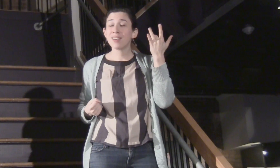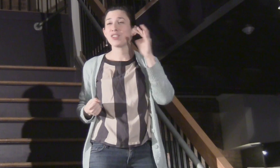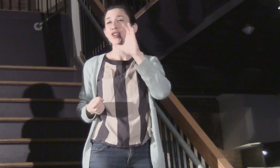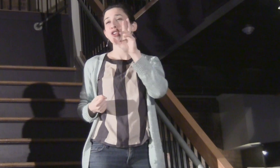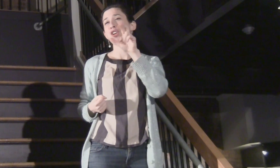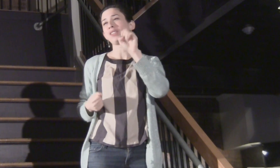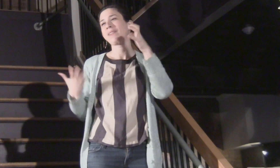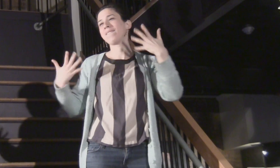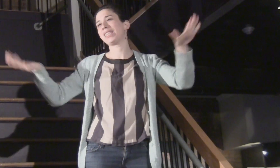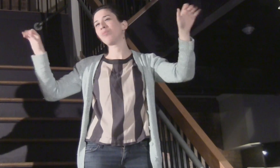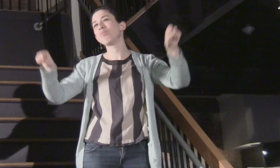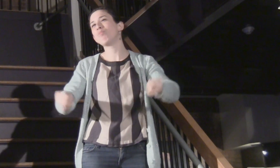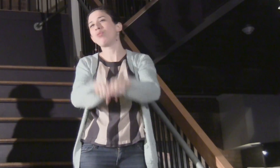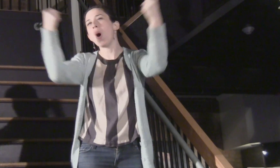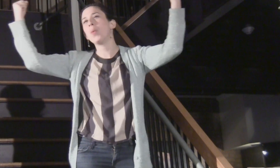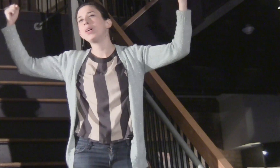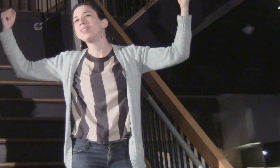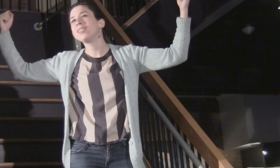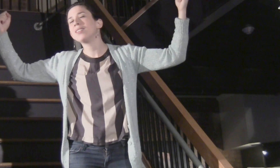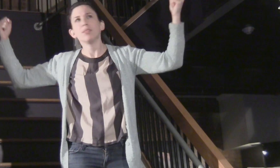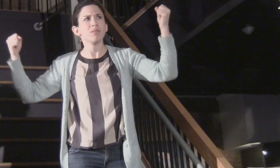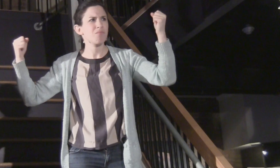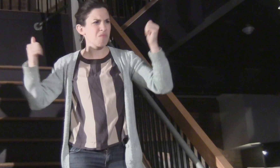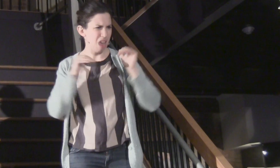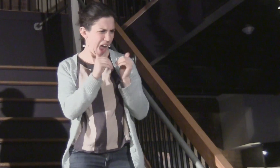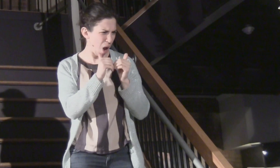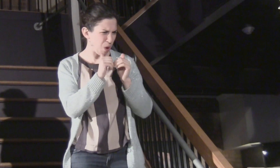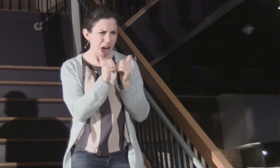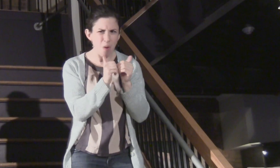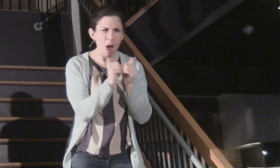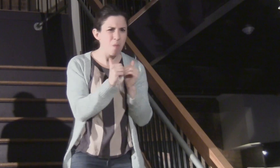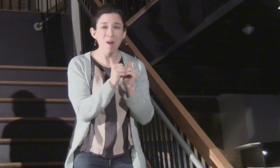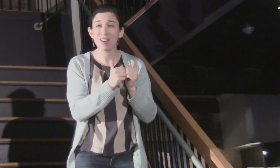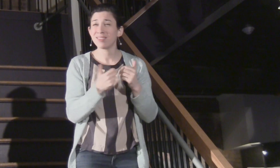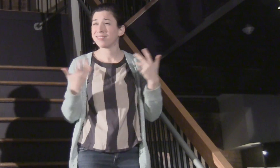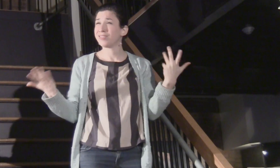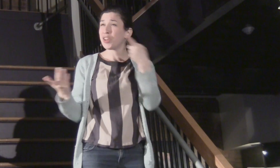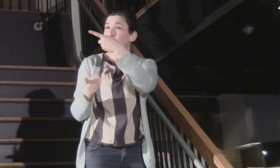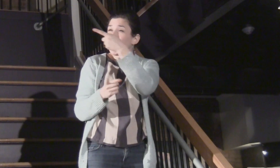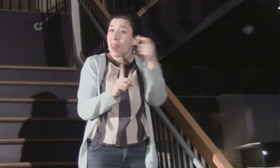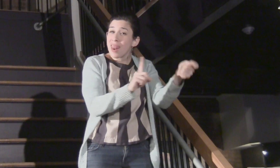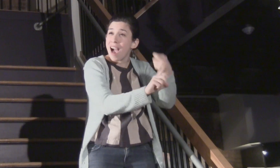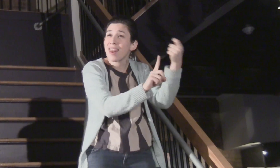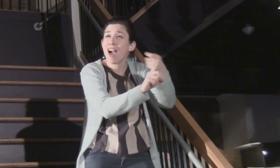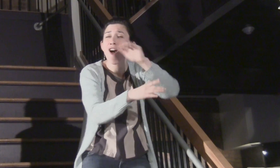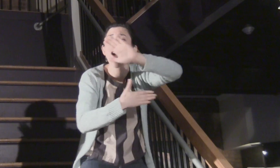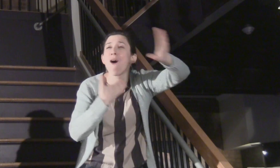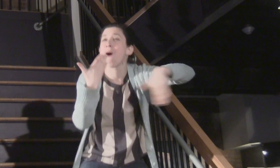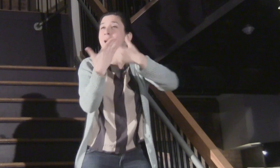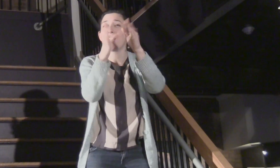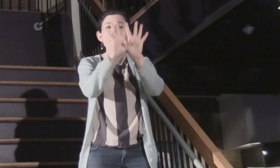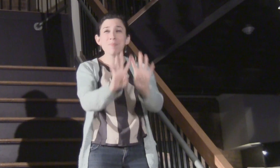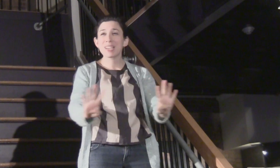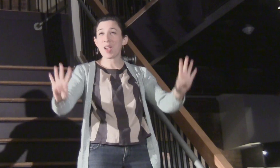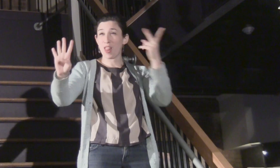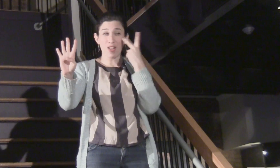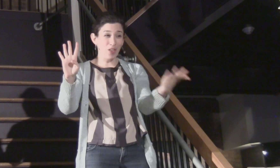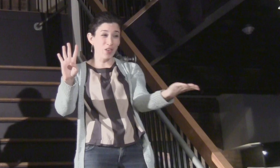now. Why? Because we finished and we broke it. How? How? Because you lit all